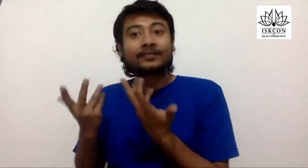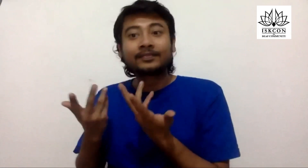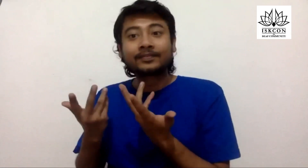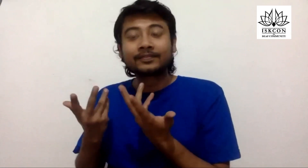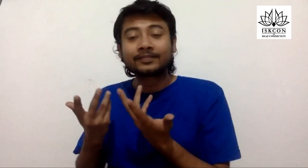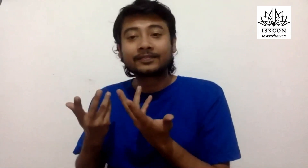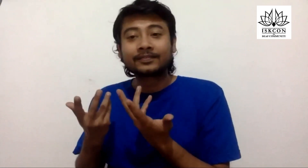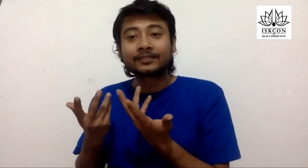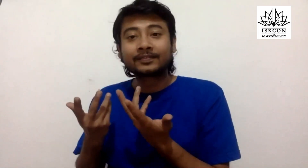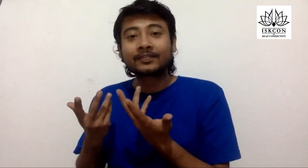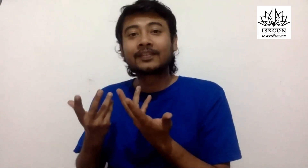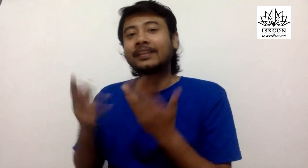Srimati Radha Rani.